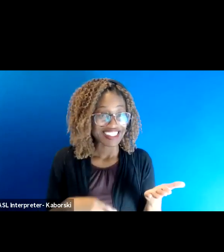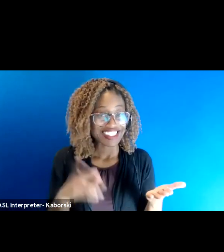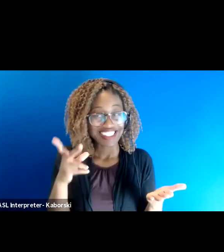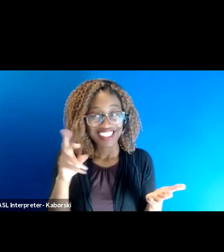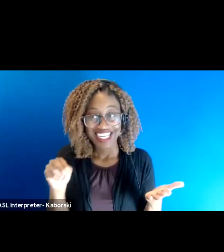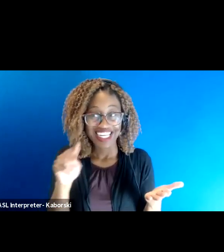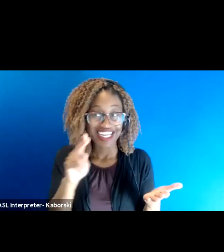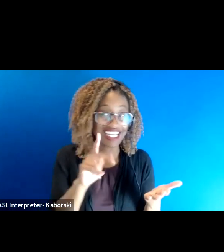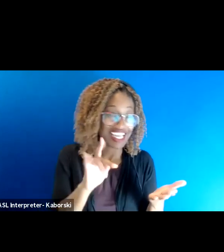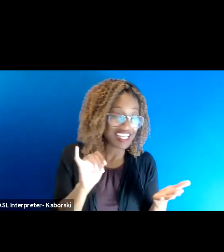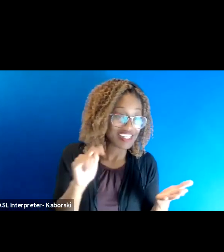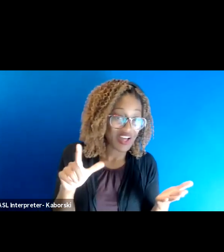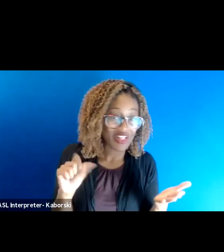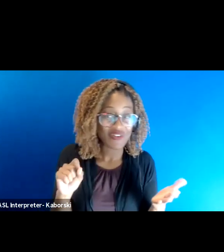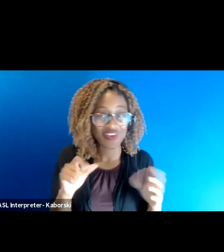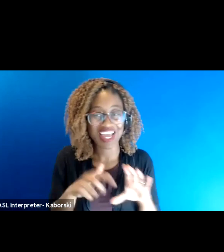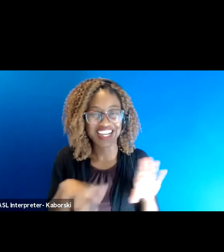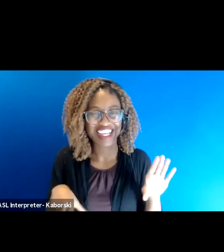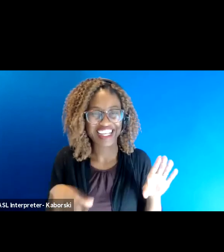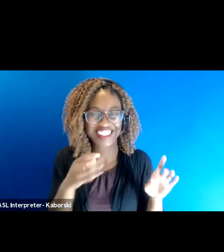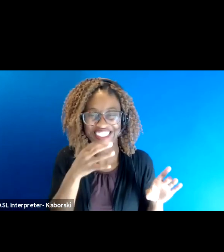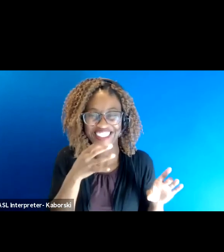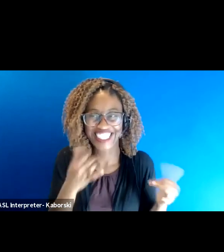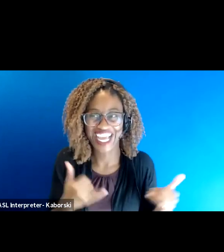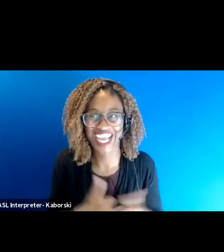Kendall? Because we got to get out of here.